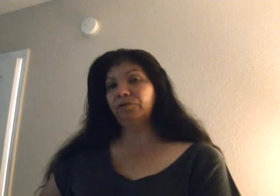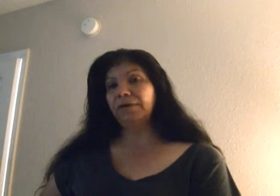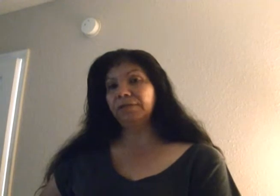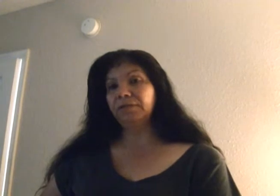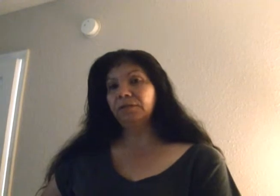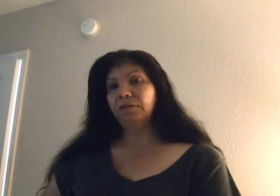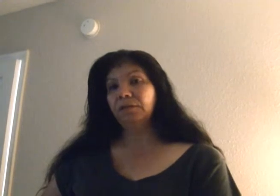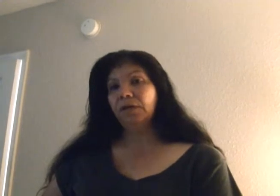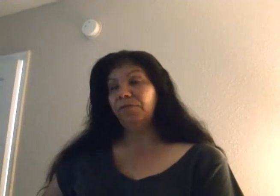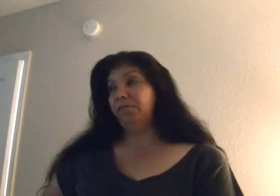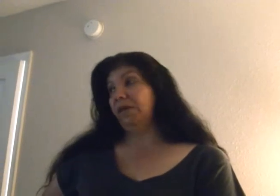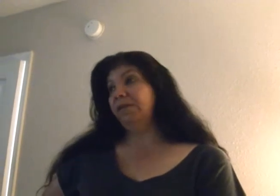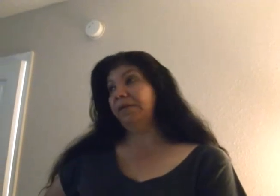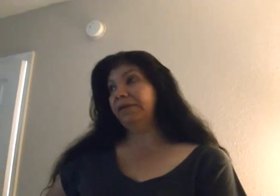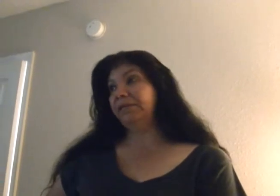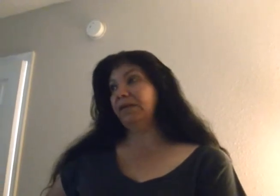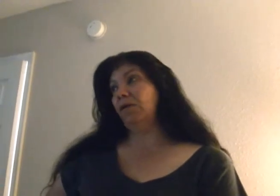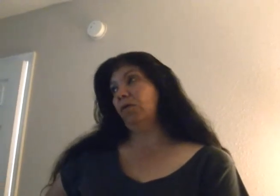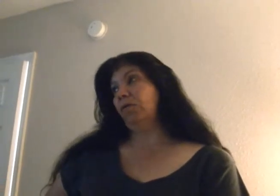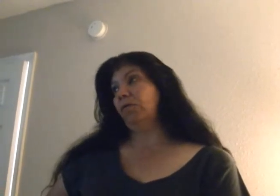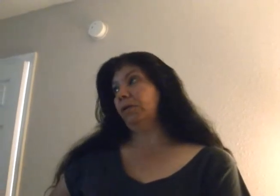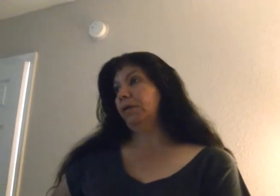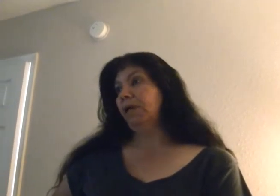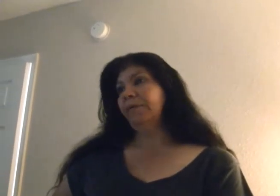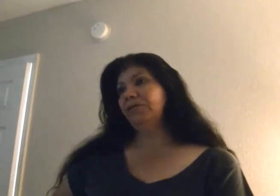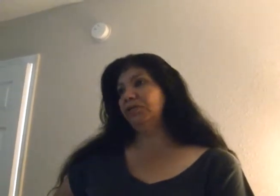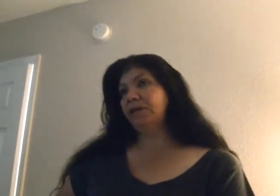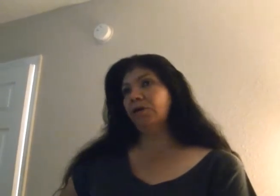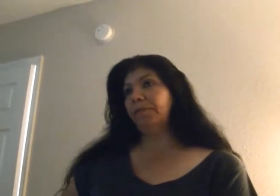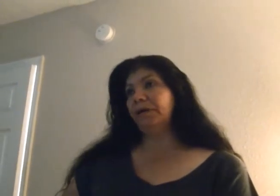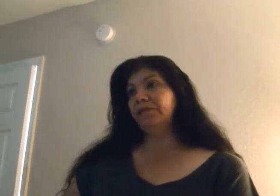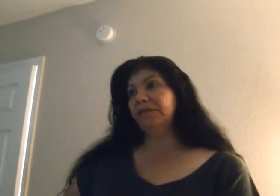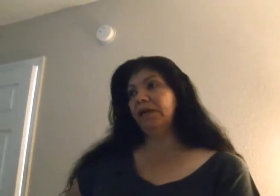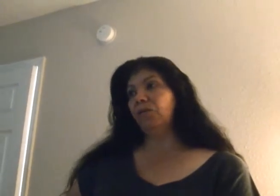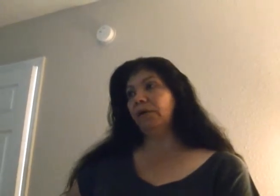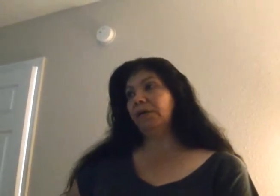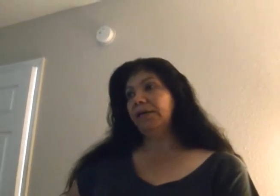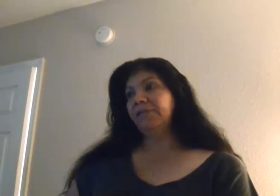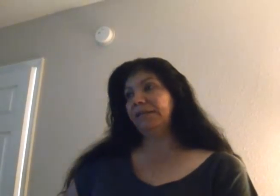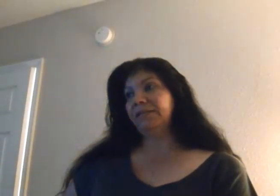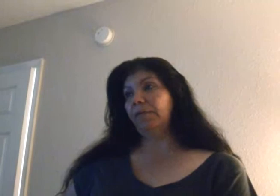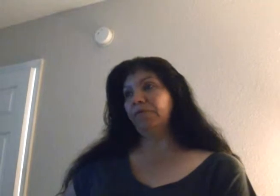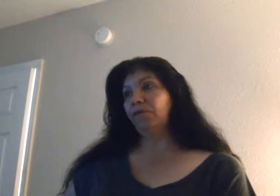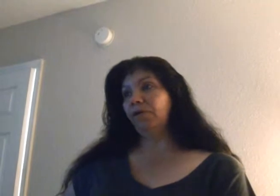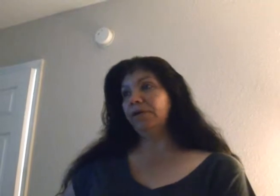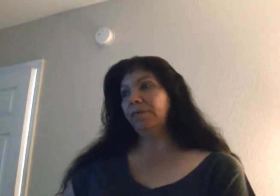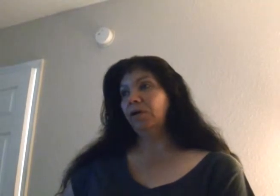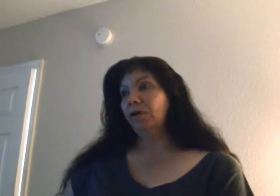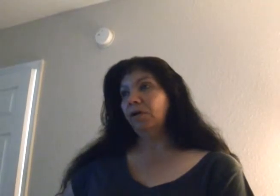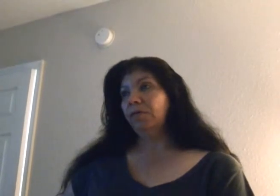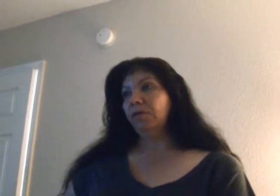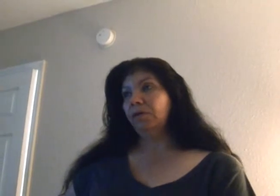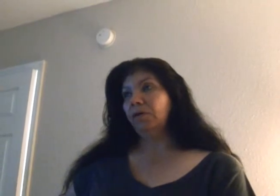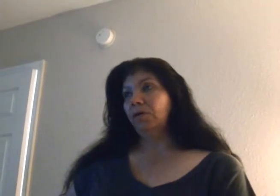Christ. Right. Anybody can say, oh, it's just like going to be on the day when they stand before him.